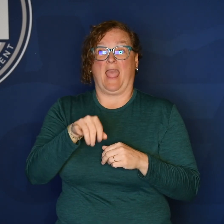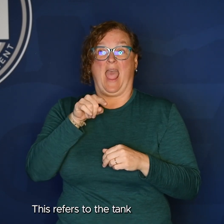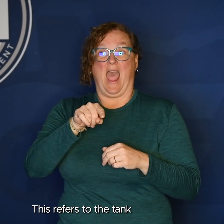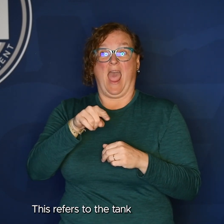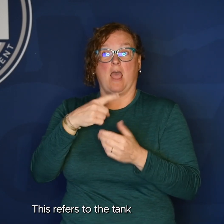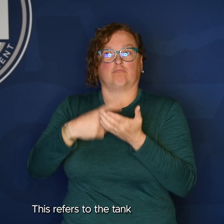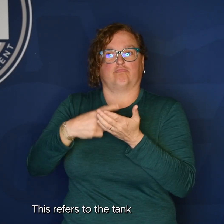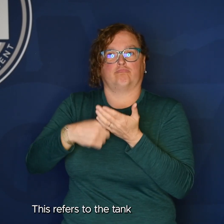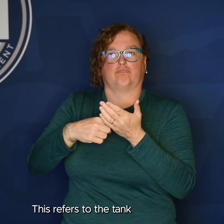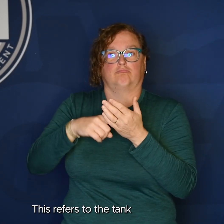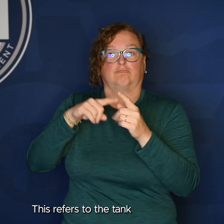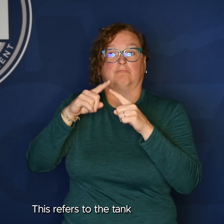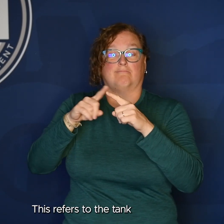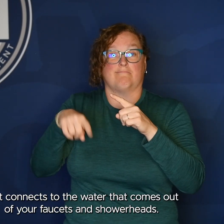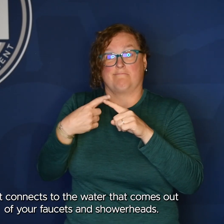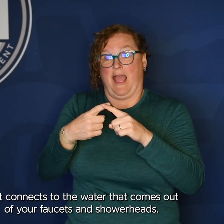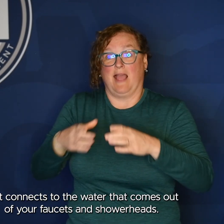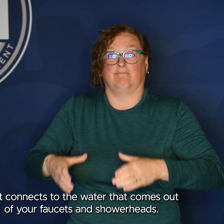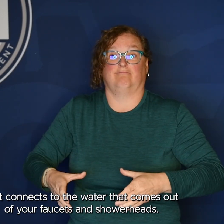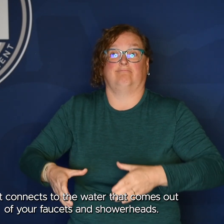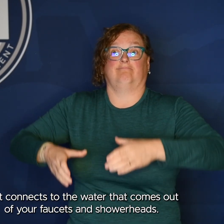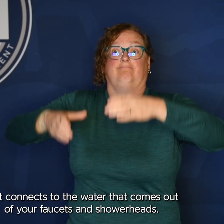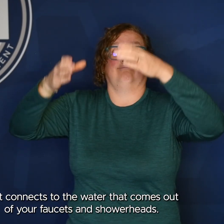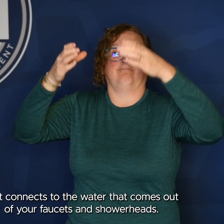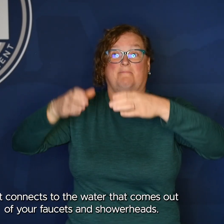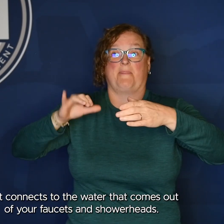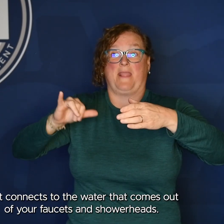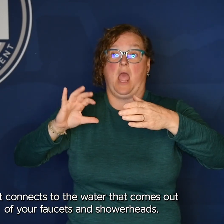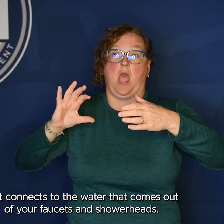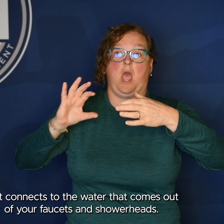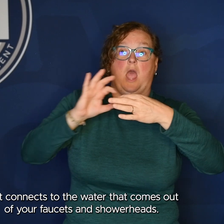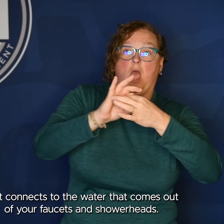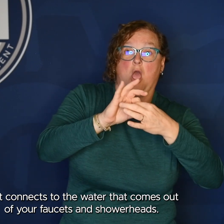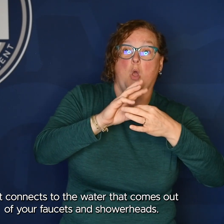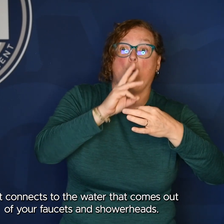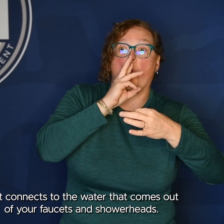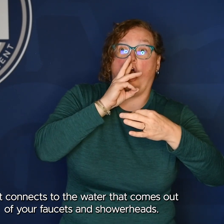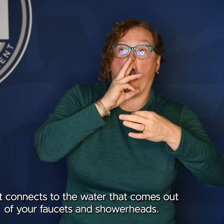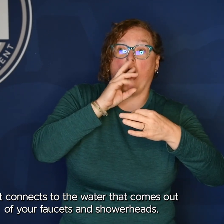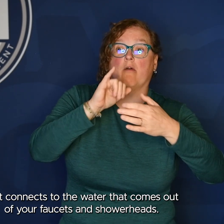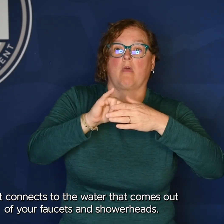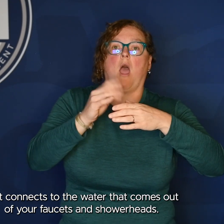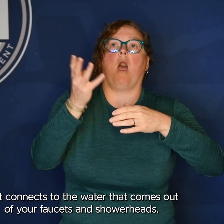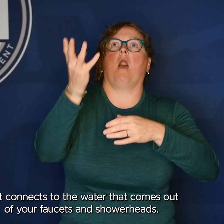This refers to the tank that connects to the water that comes out of your faucets and shower heads.